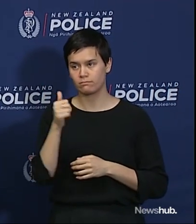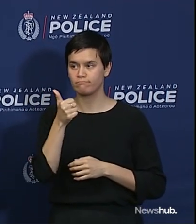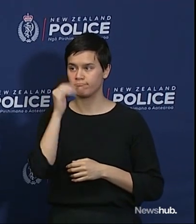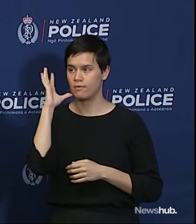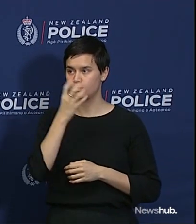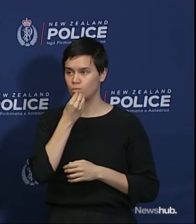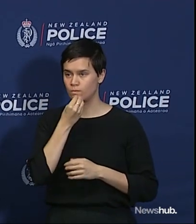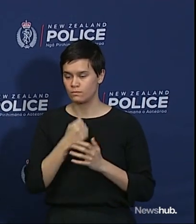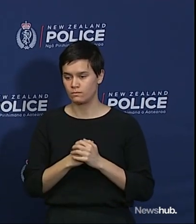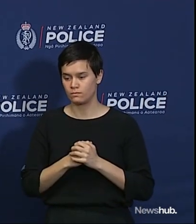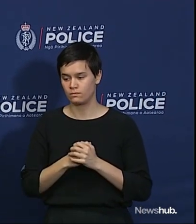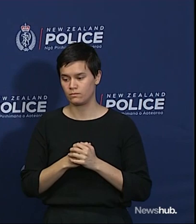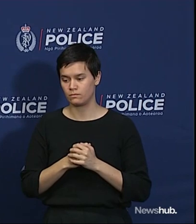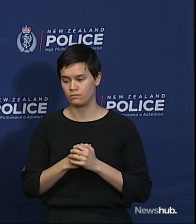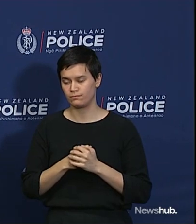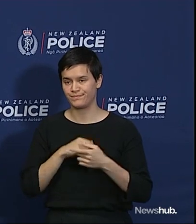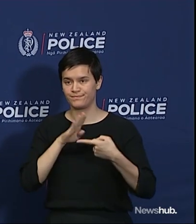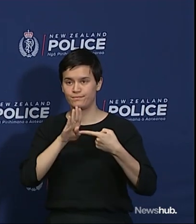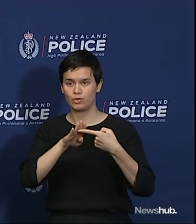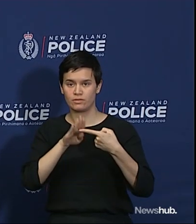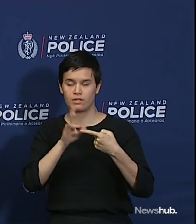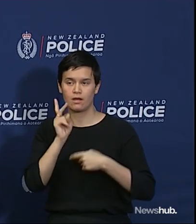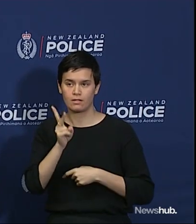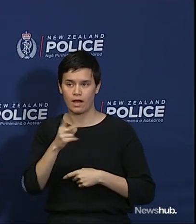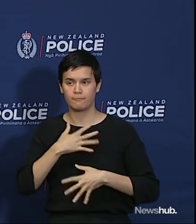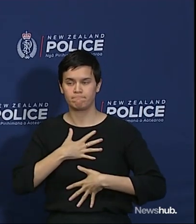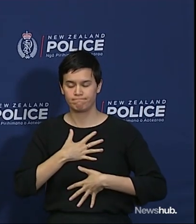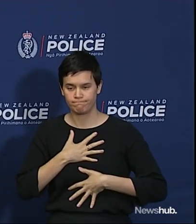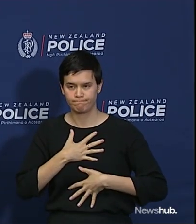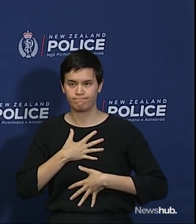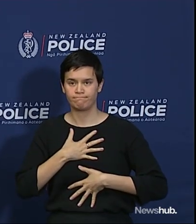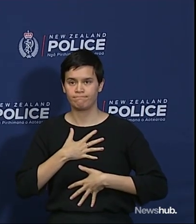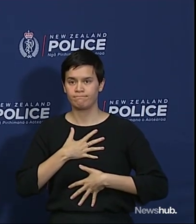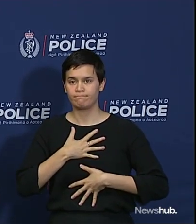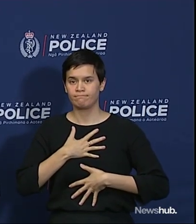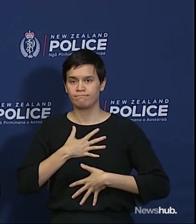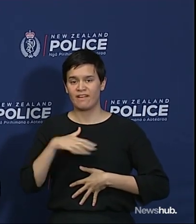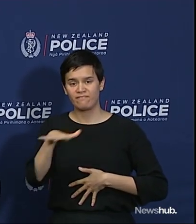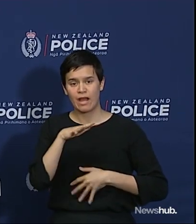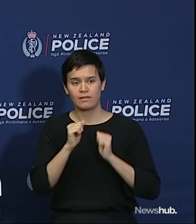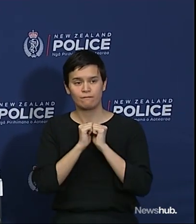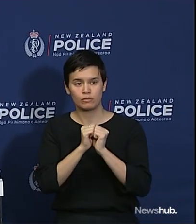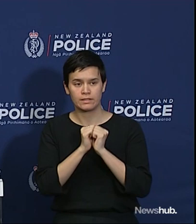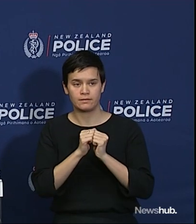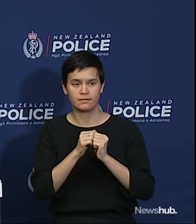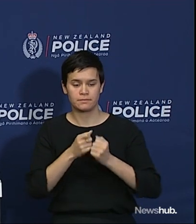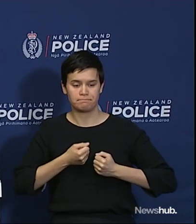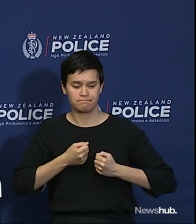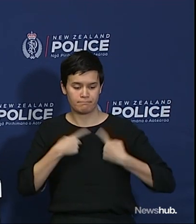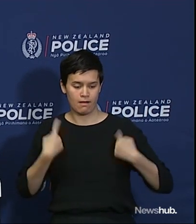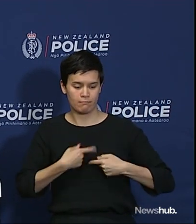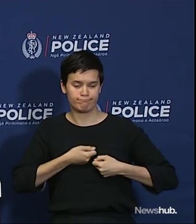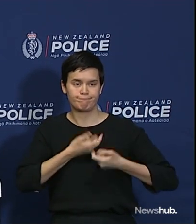everyone. Firstly, can I just say that my sympathies go out to family and friends today. This is an absolute